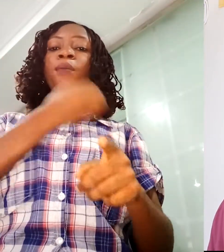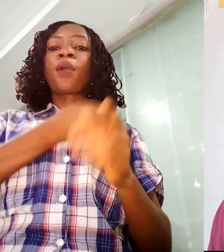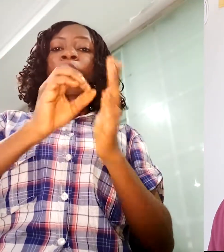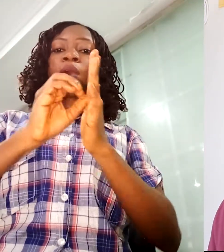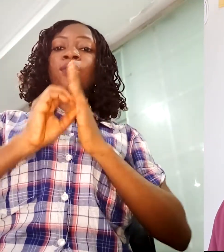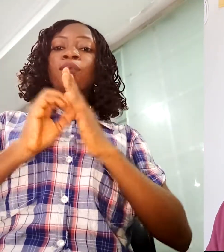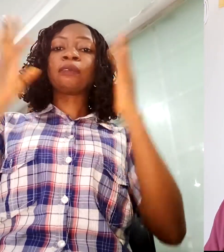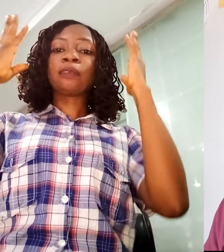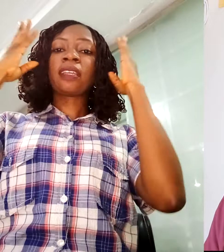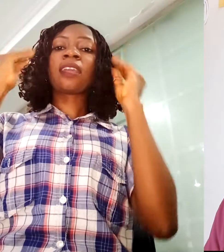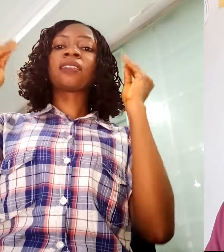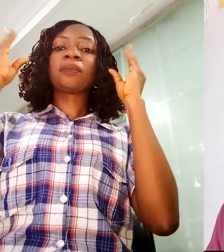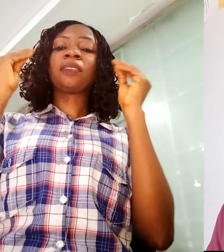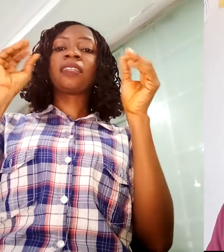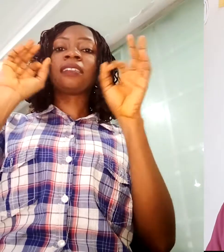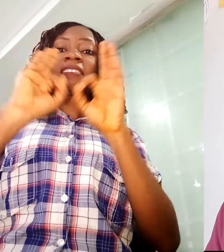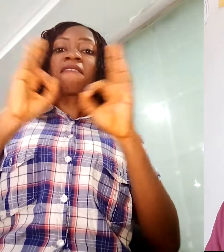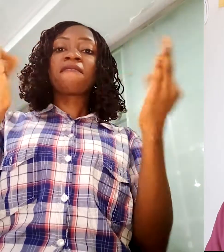own experience,